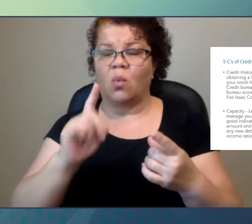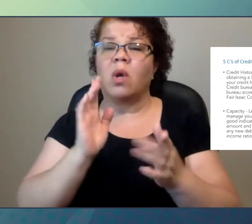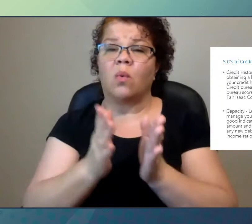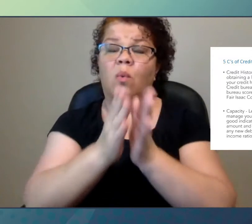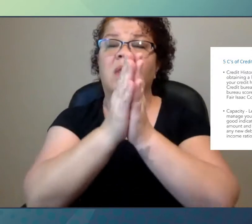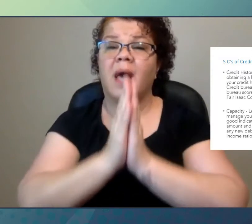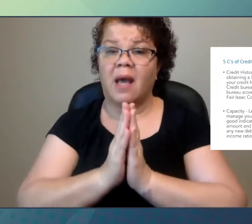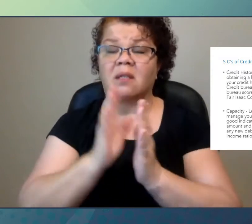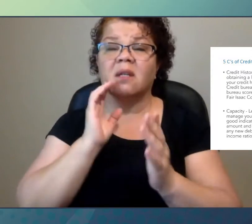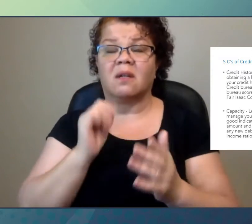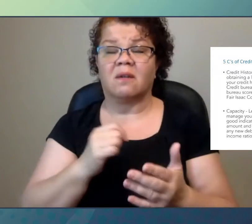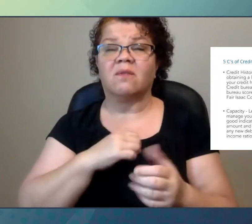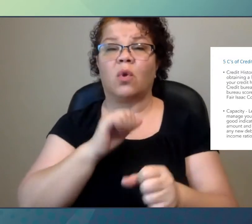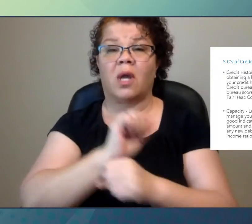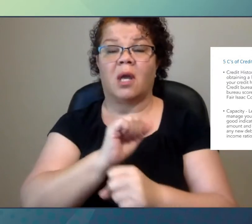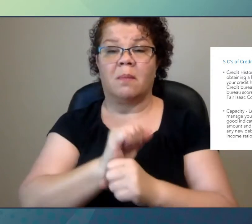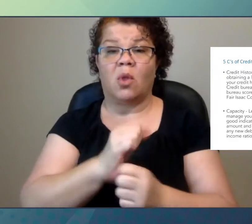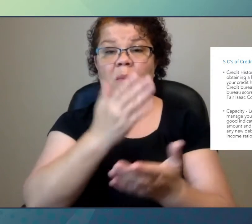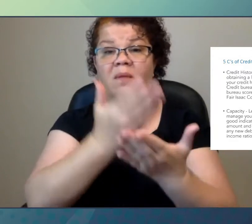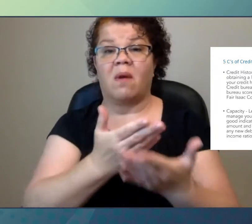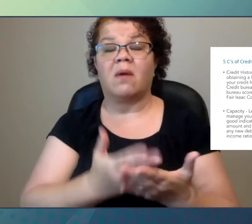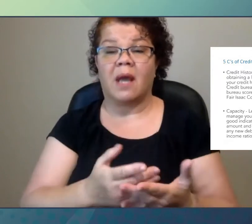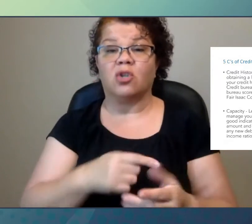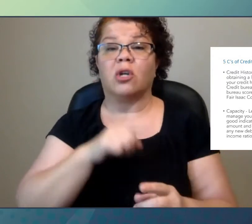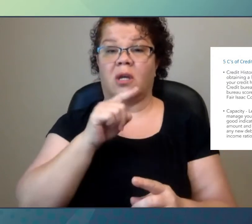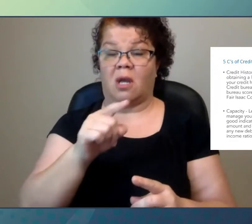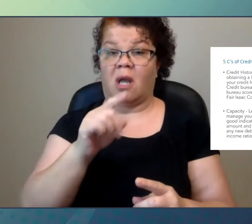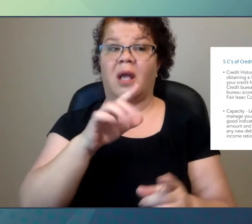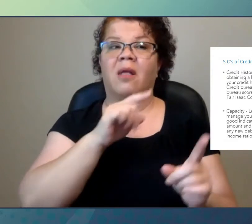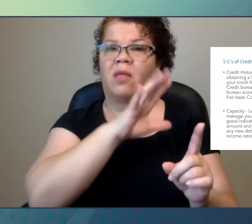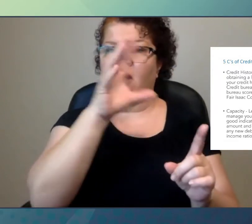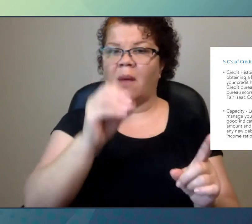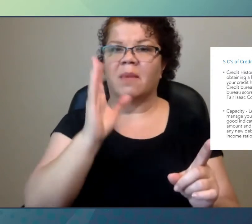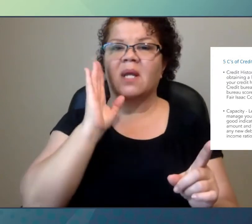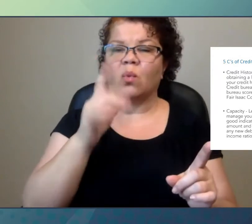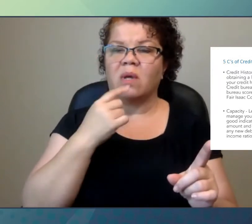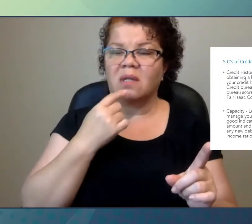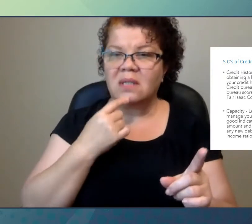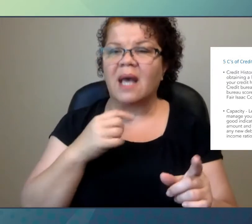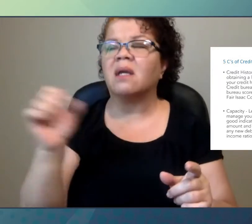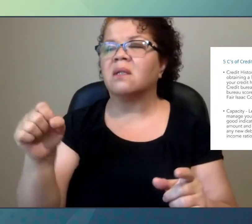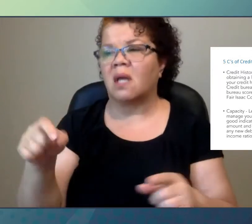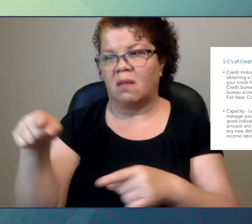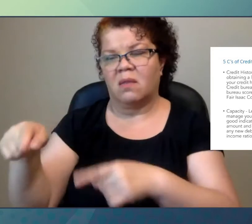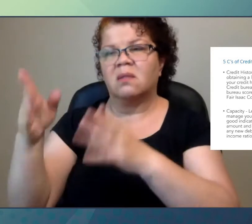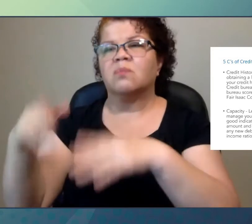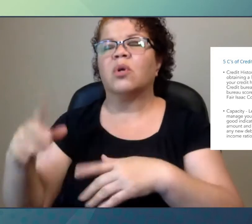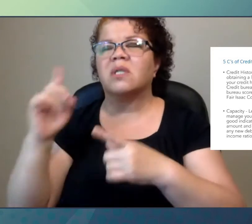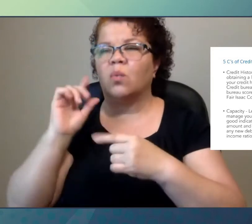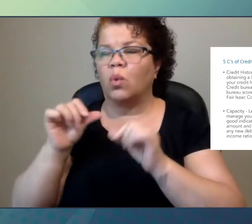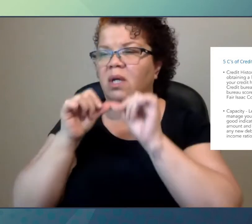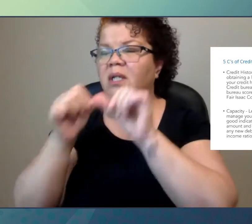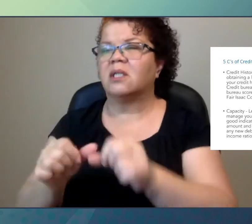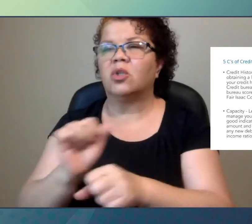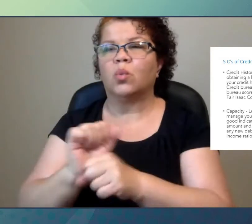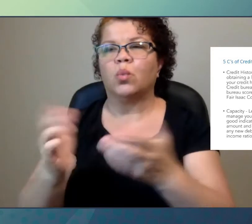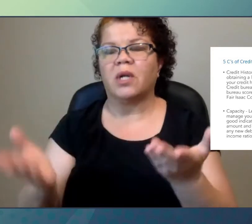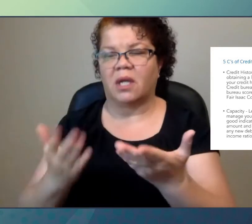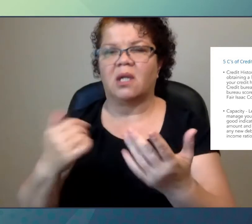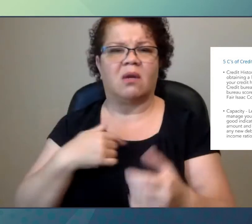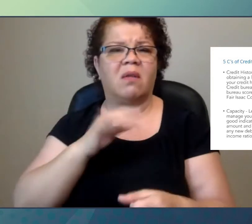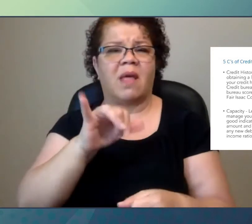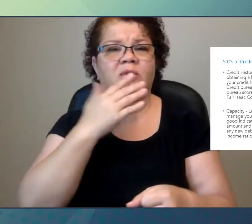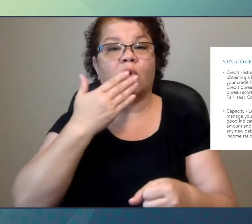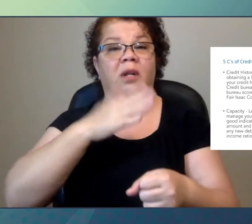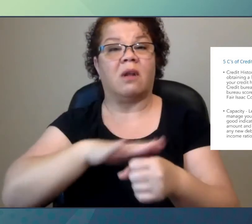employment, your employer will be noting there, if yes, there's likelihood that this individual will continue, and that will suffice for us.